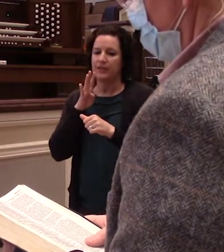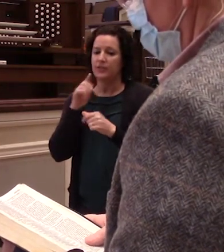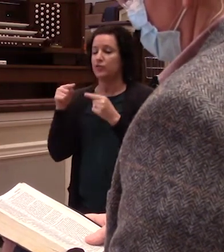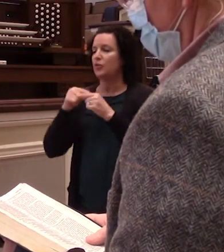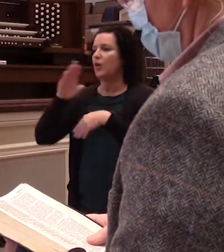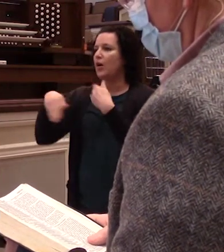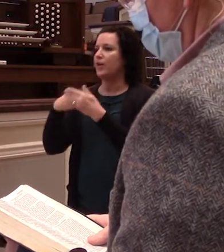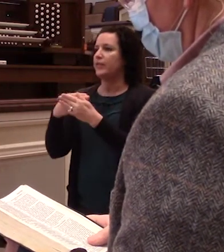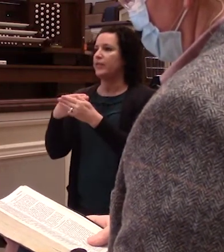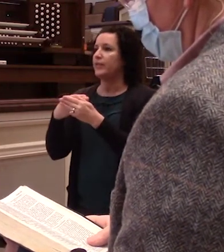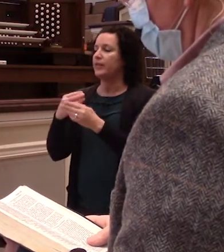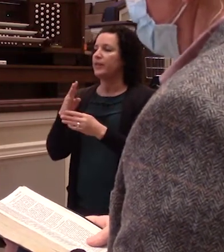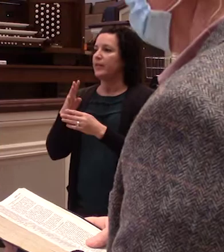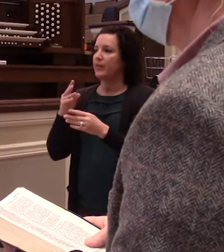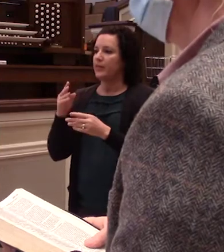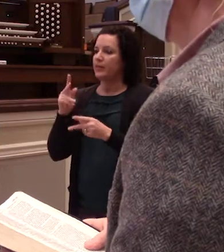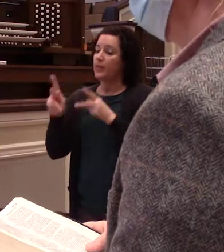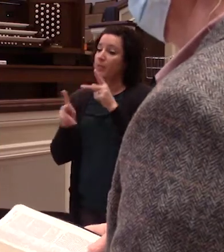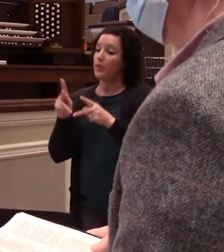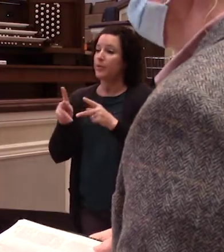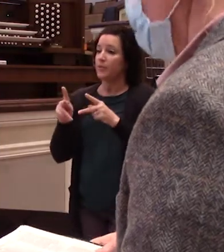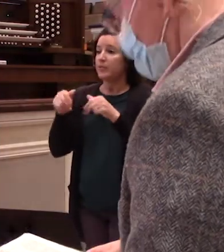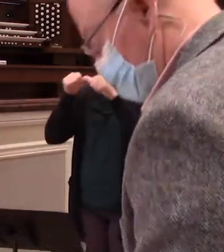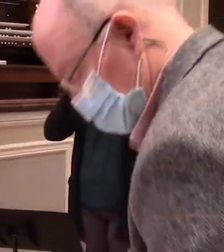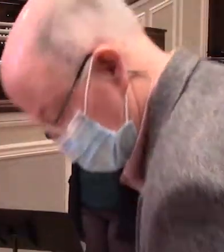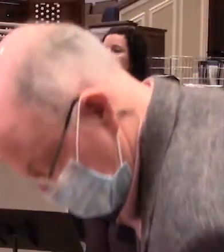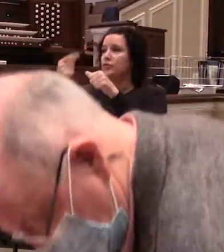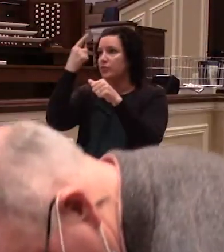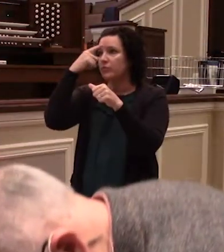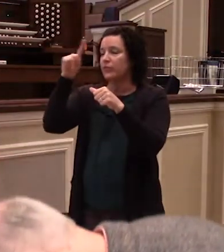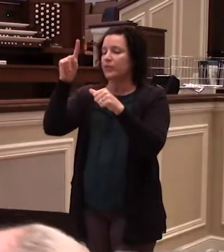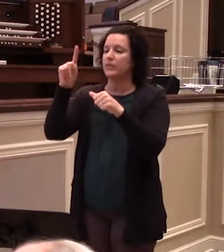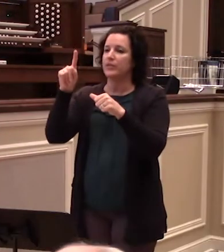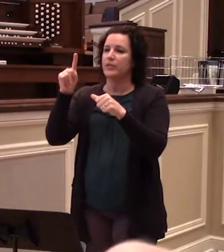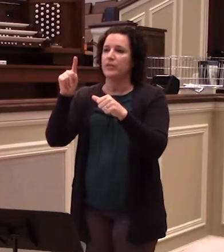redemption of Jerusalem. You may be seated.